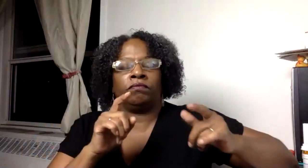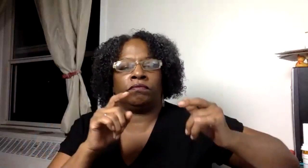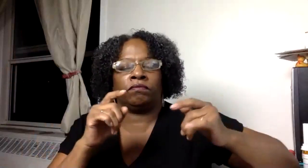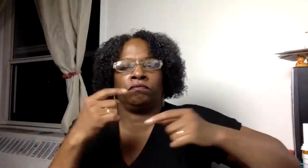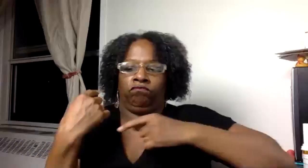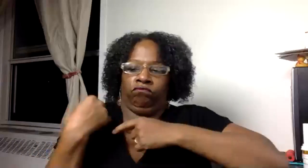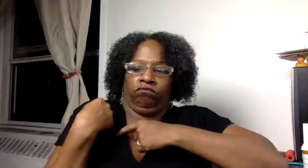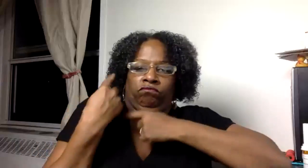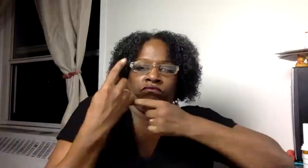But